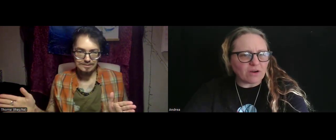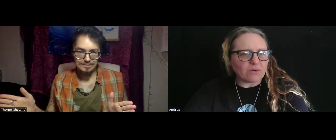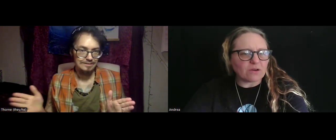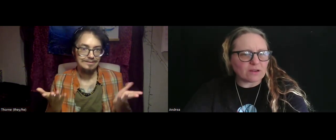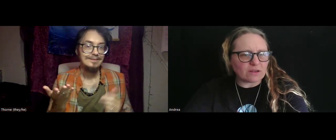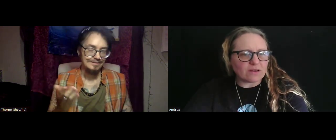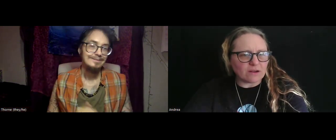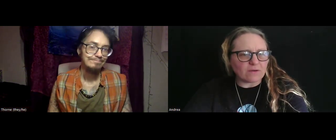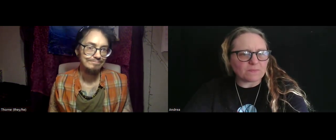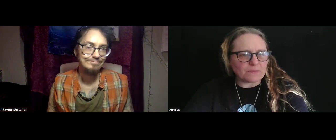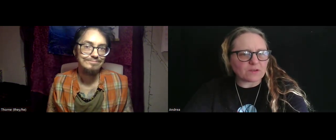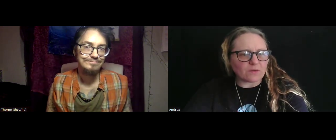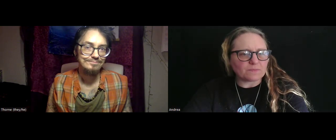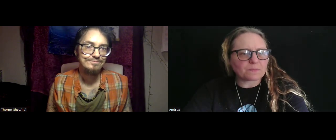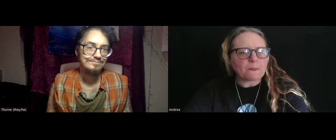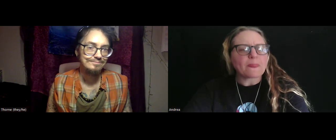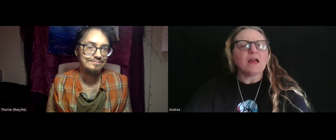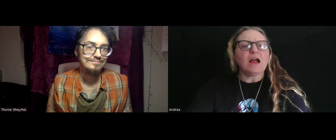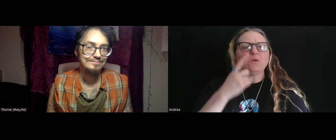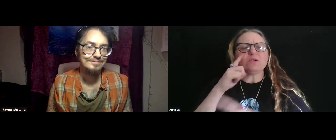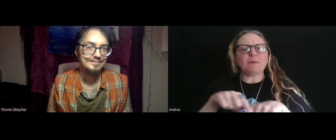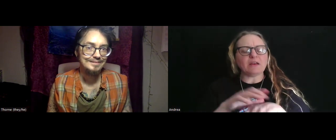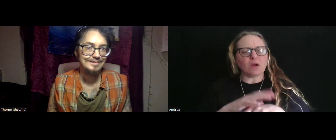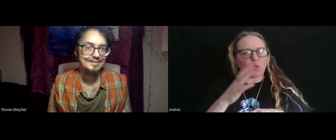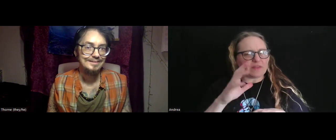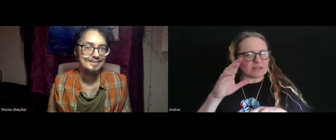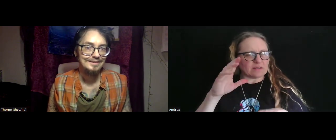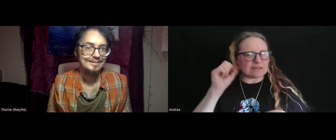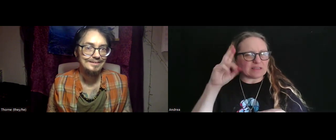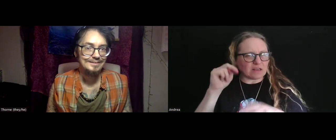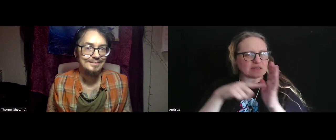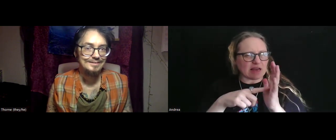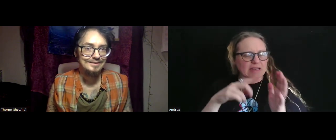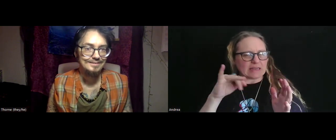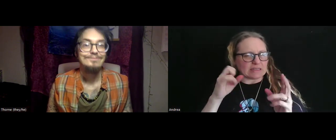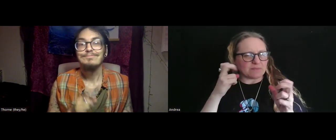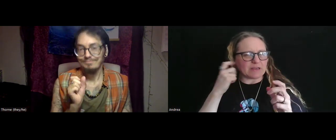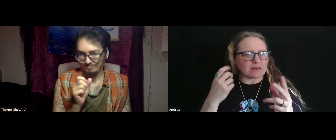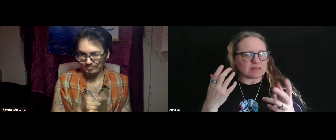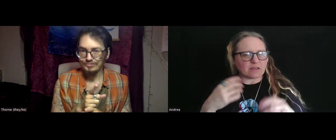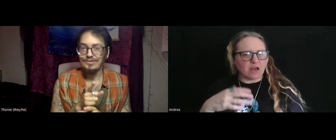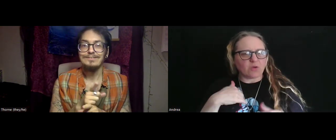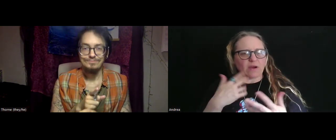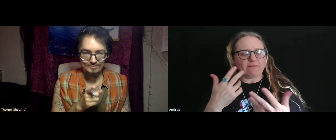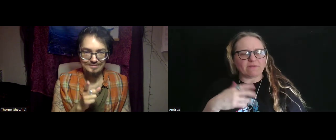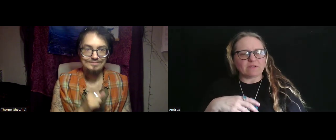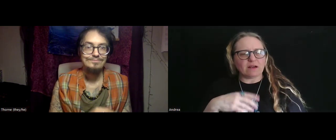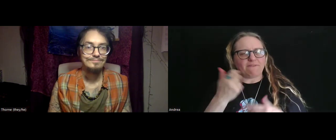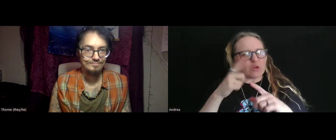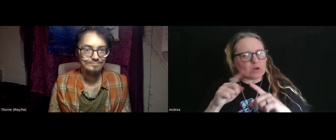flow, So and it would depend on what the sun sign is because you have a few